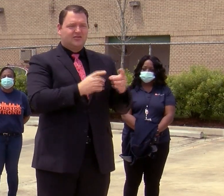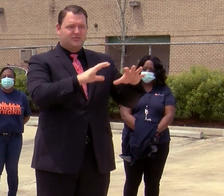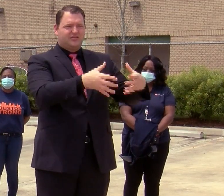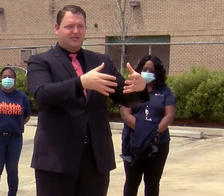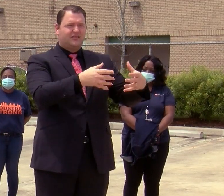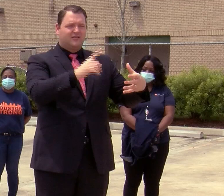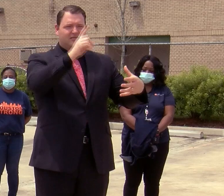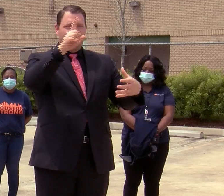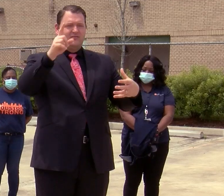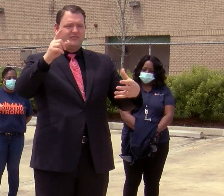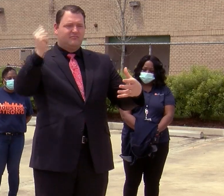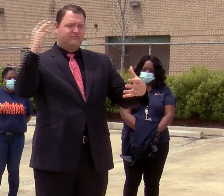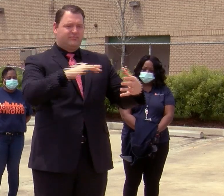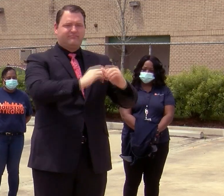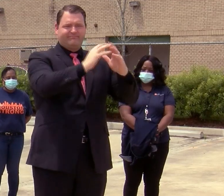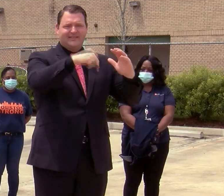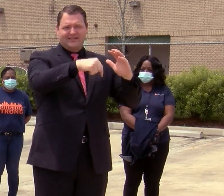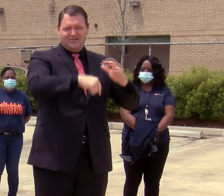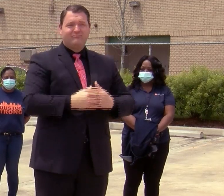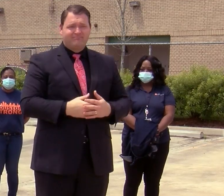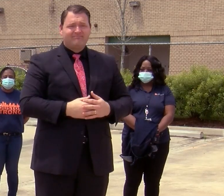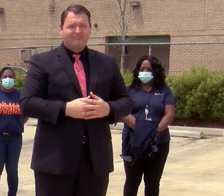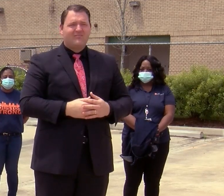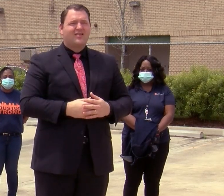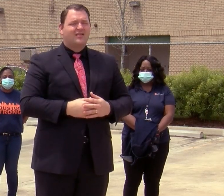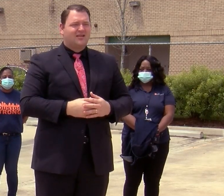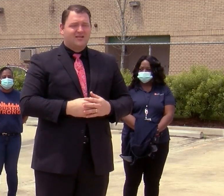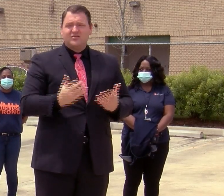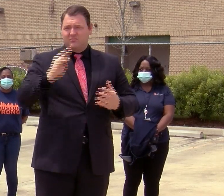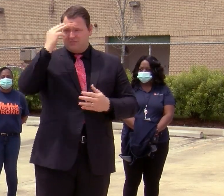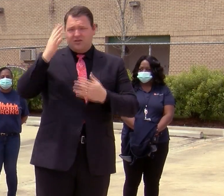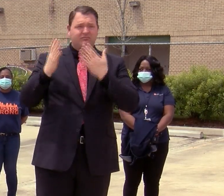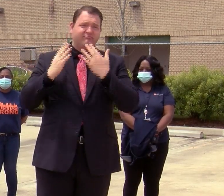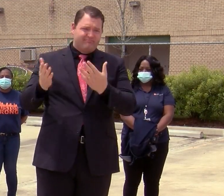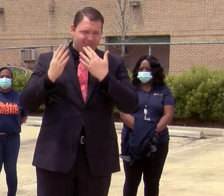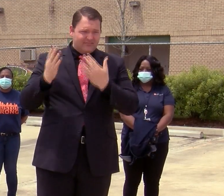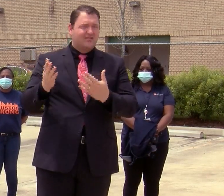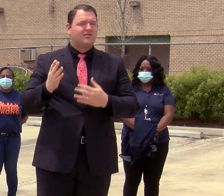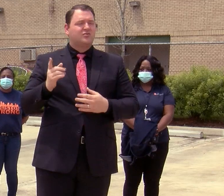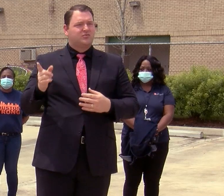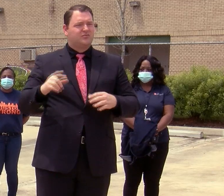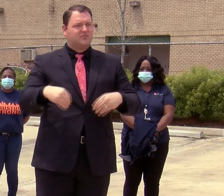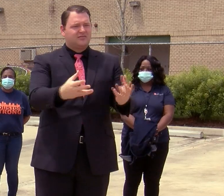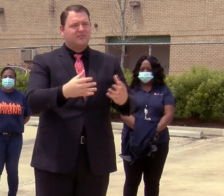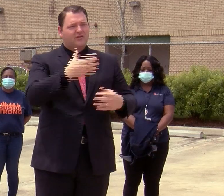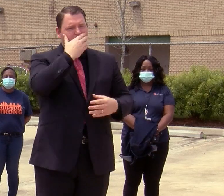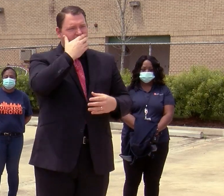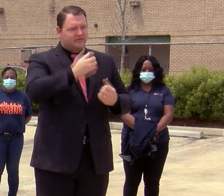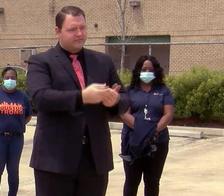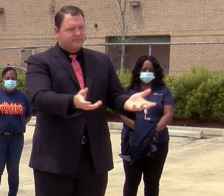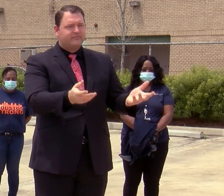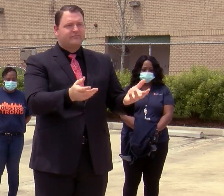so certainly I am very appreciative to the Mayor for his leadership and for providing masks